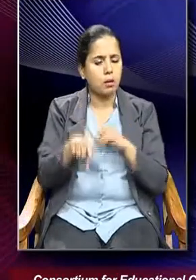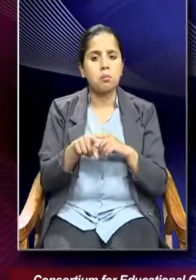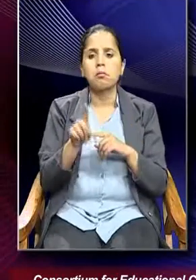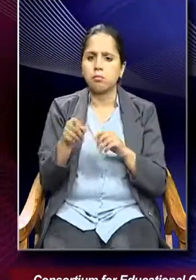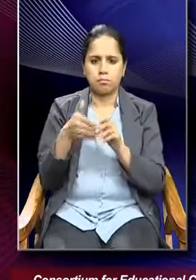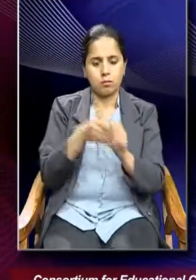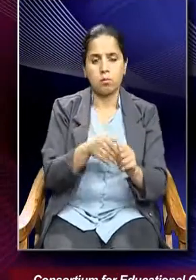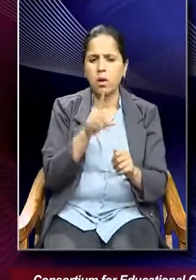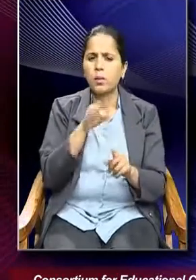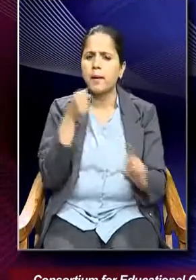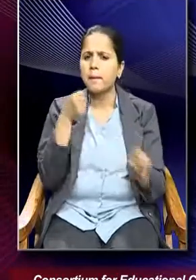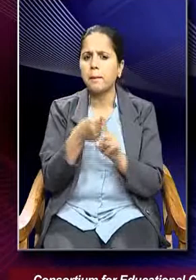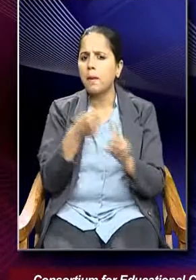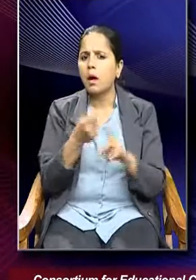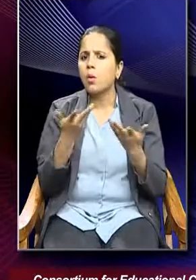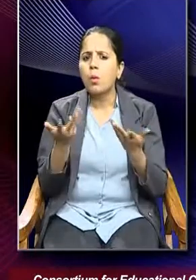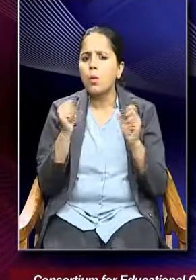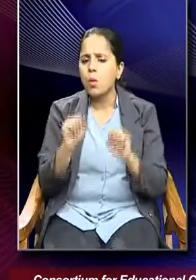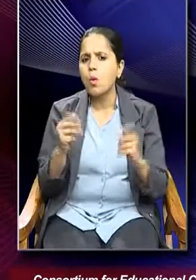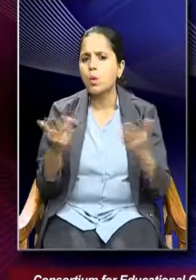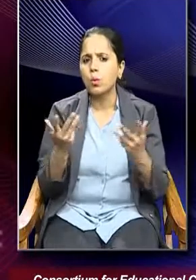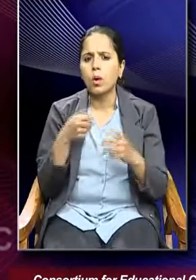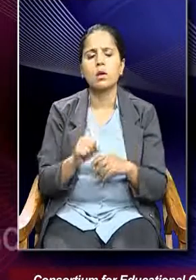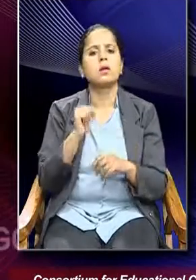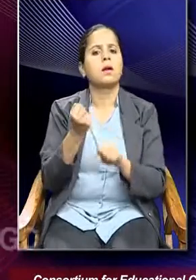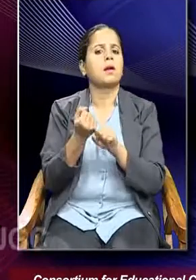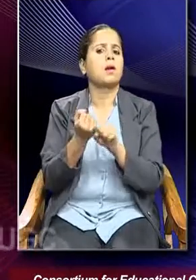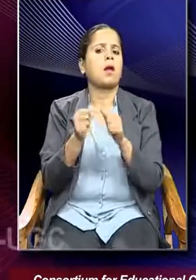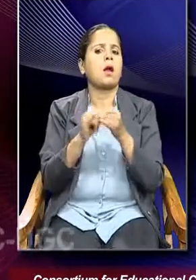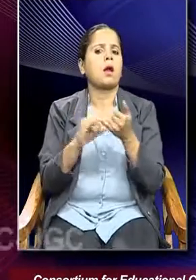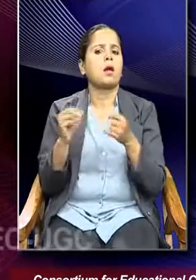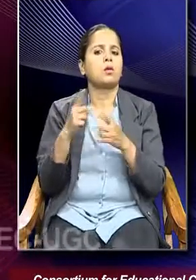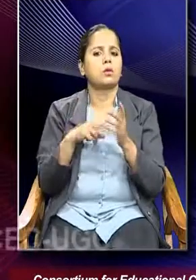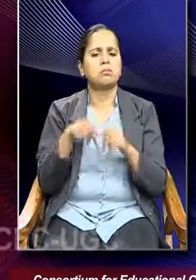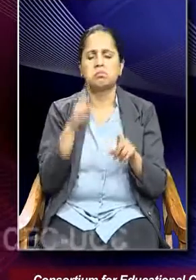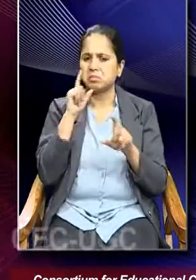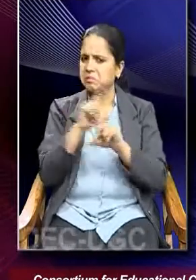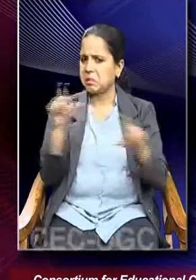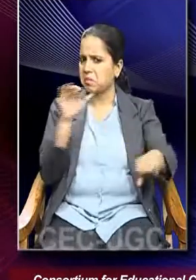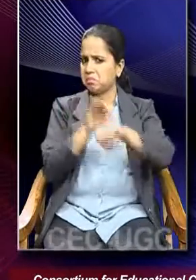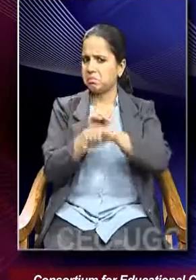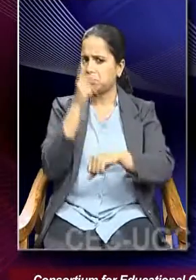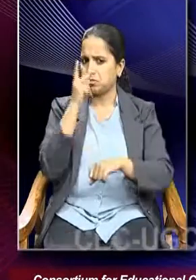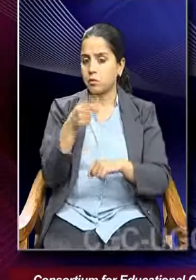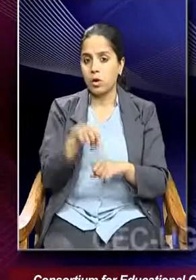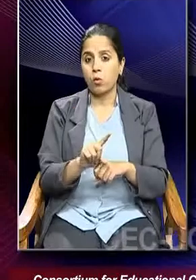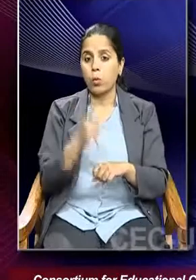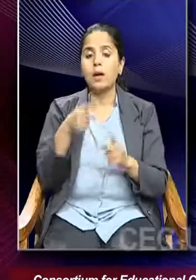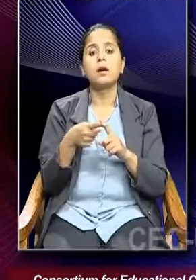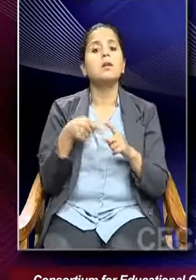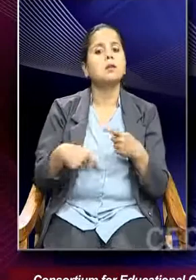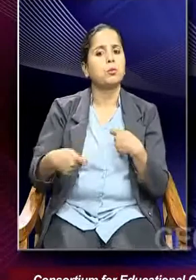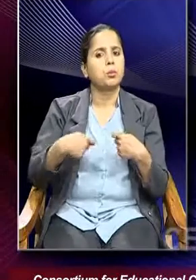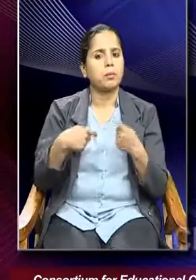of this particular leaded gasoline phase down? The impact is crystal clear that first, the trading program